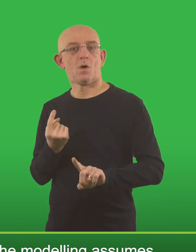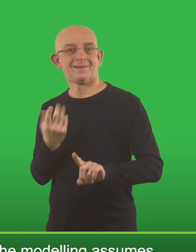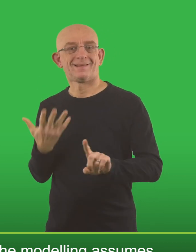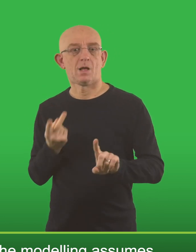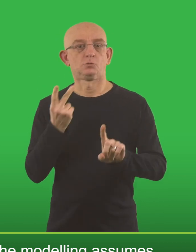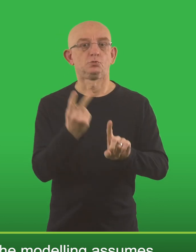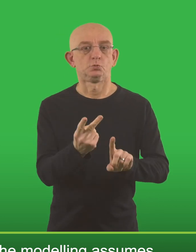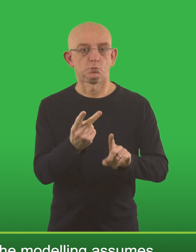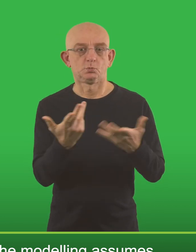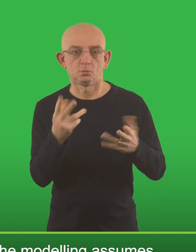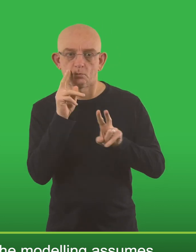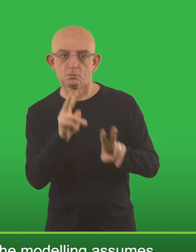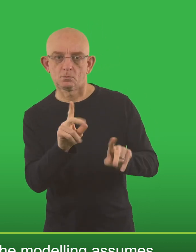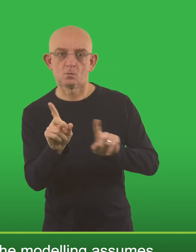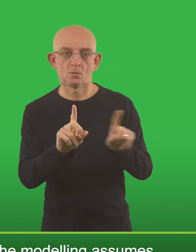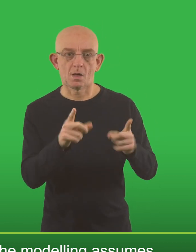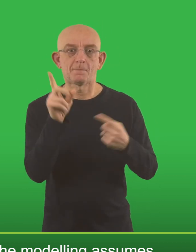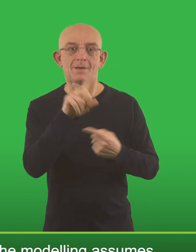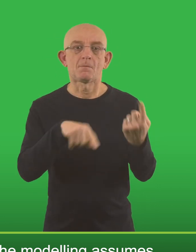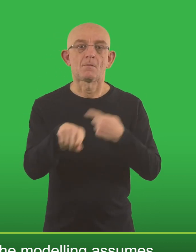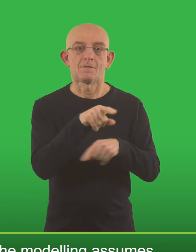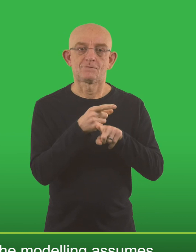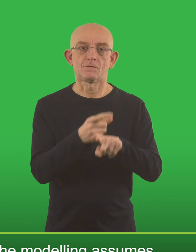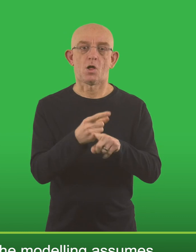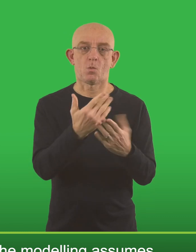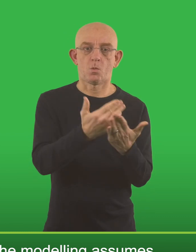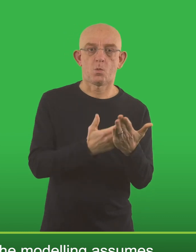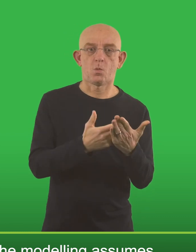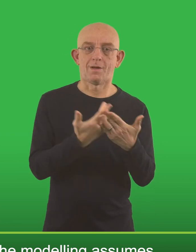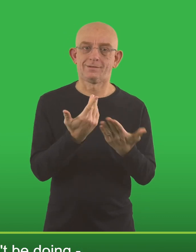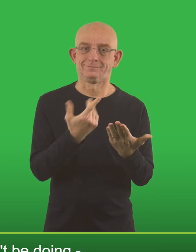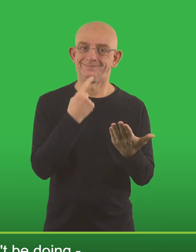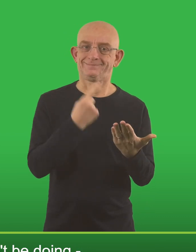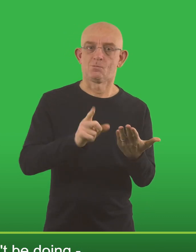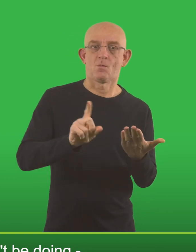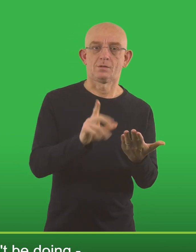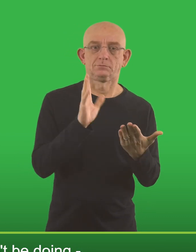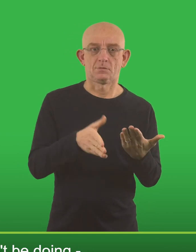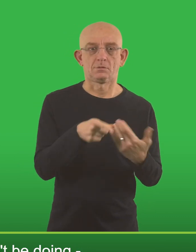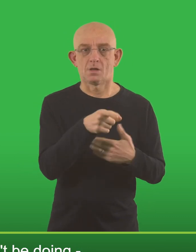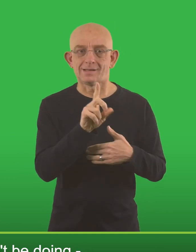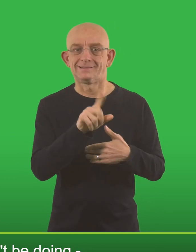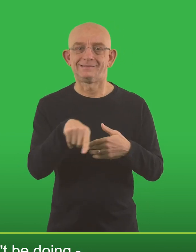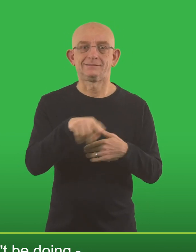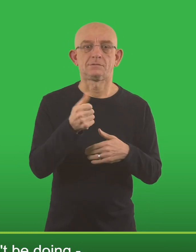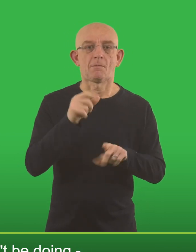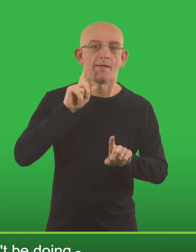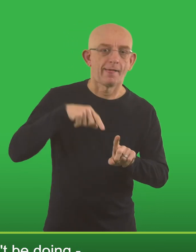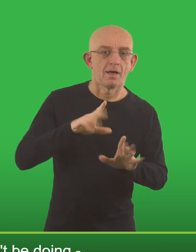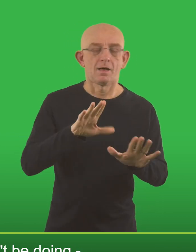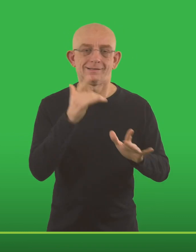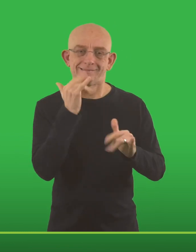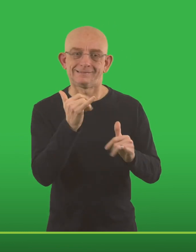1 to step 2, the modelling assumes that people will do what the guidance says they can do rather than what they shouldn't be doing.